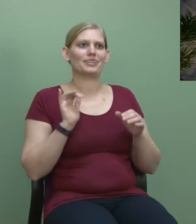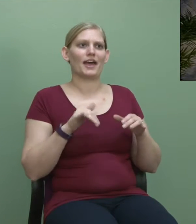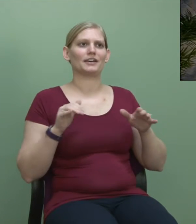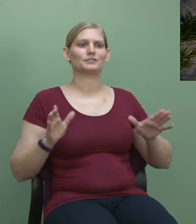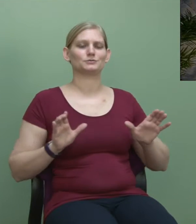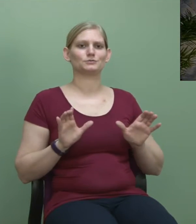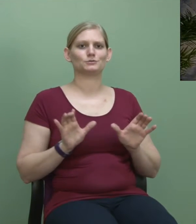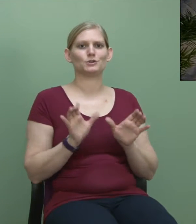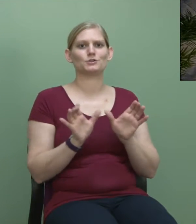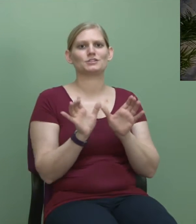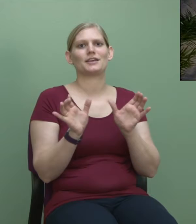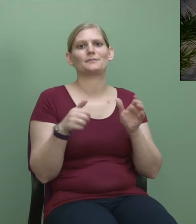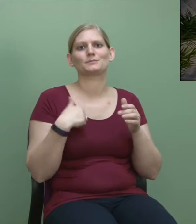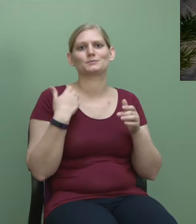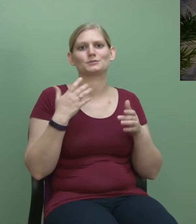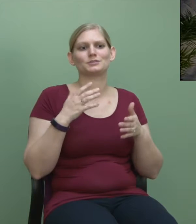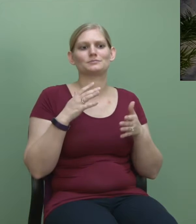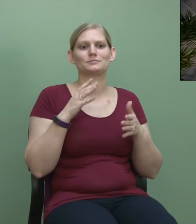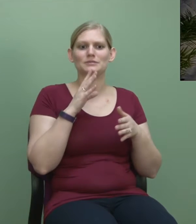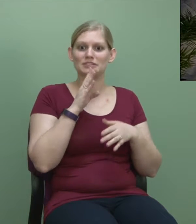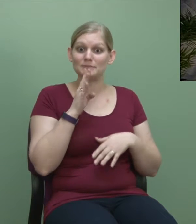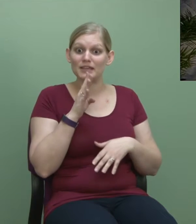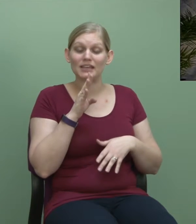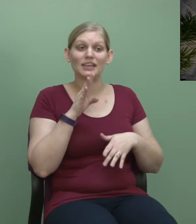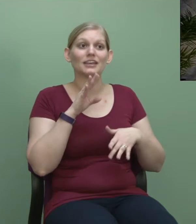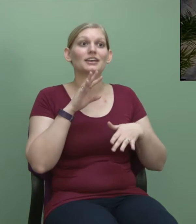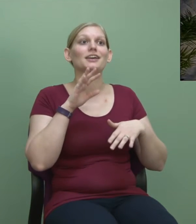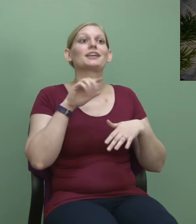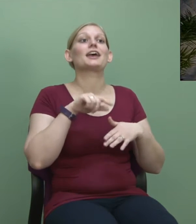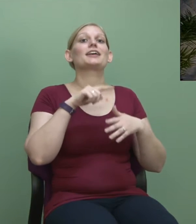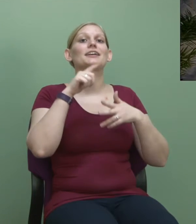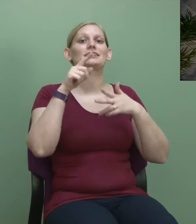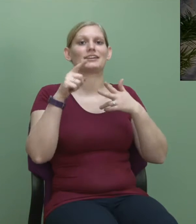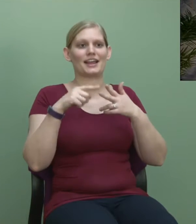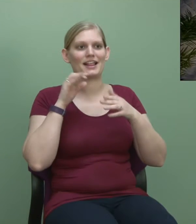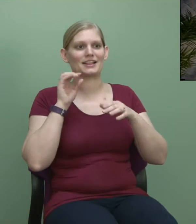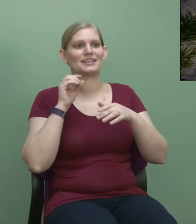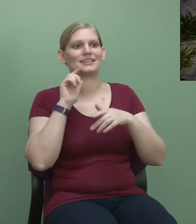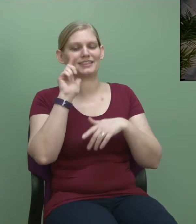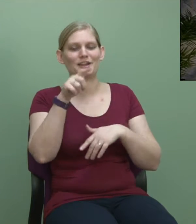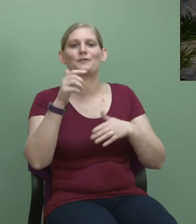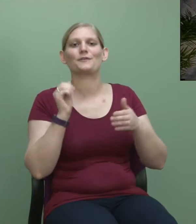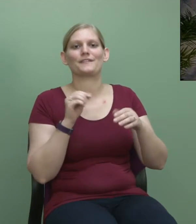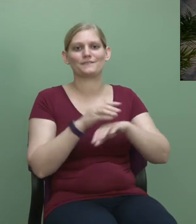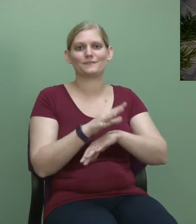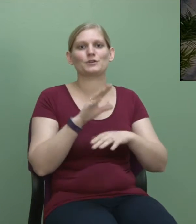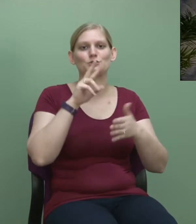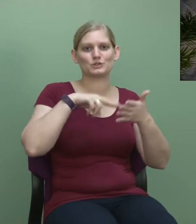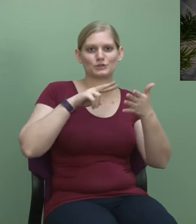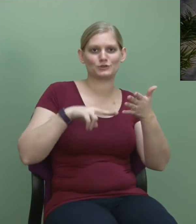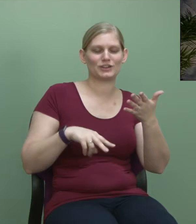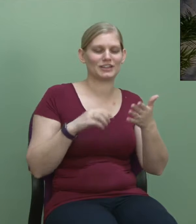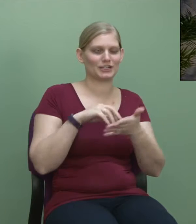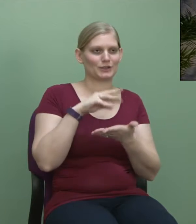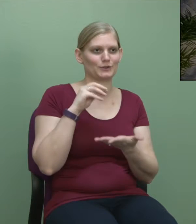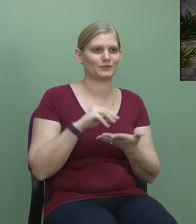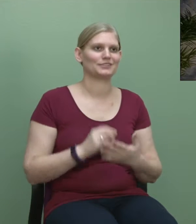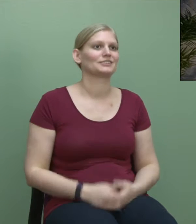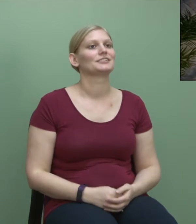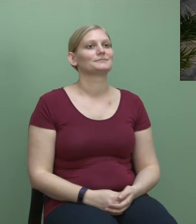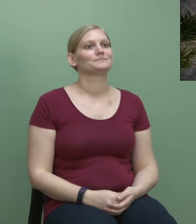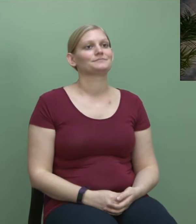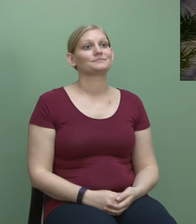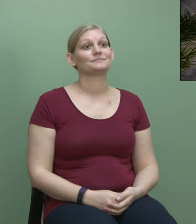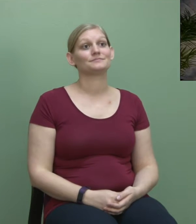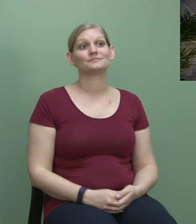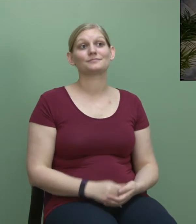begin speaking, which will in turn help them to be able to read in the future. As they're a little bit older